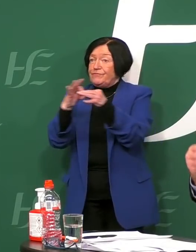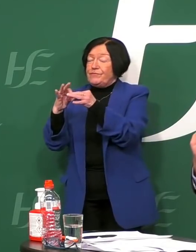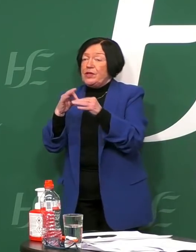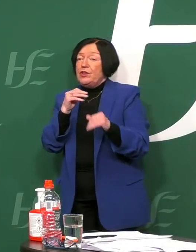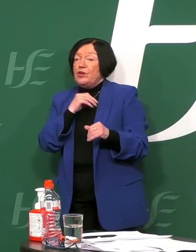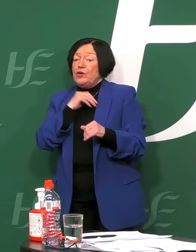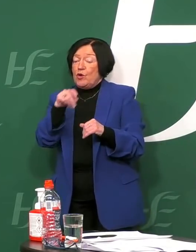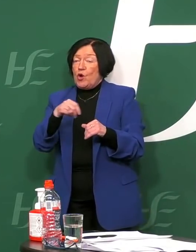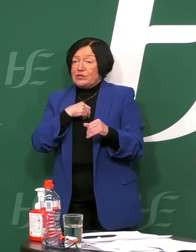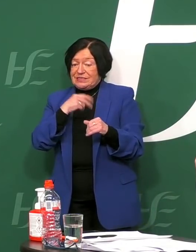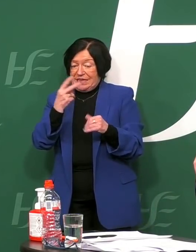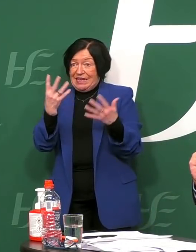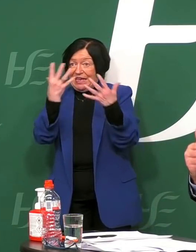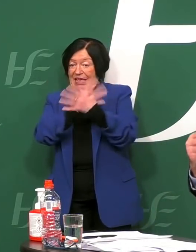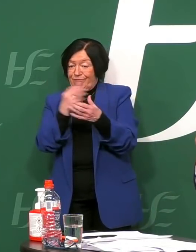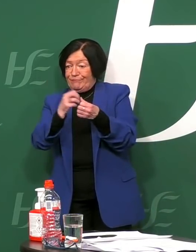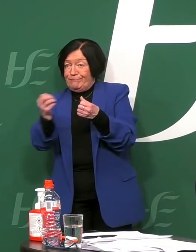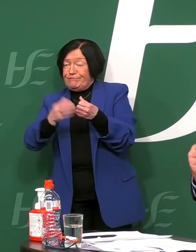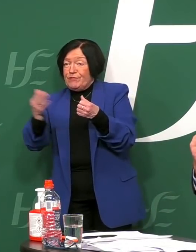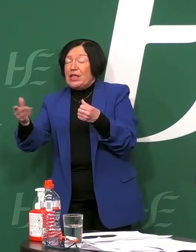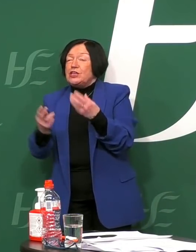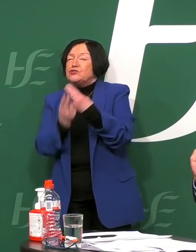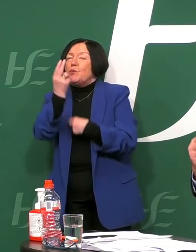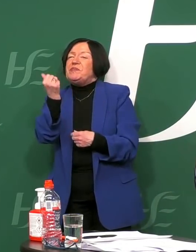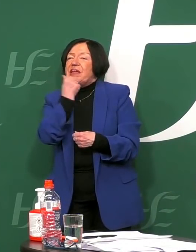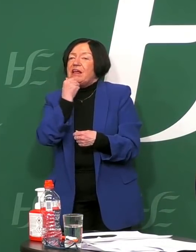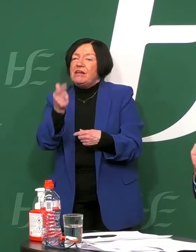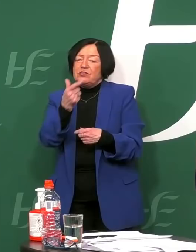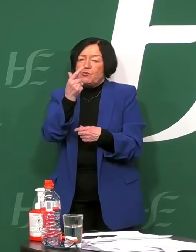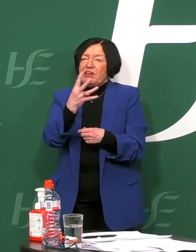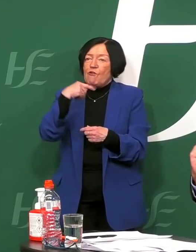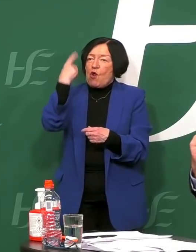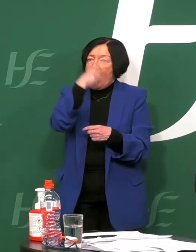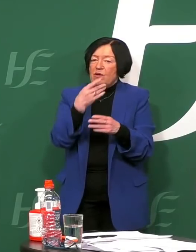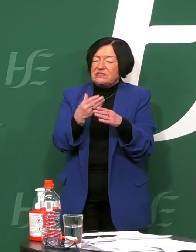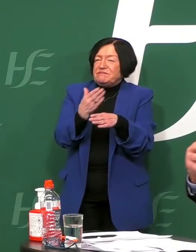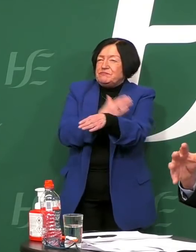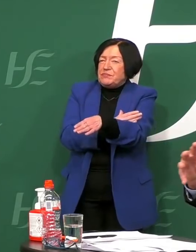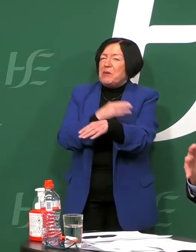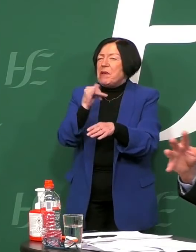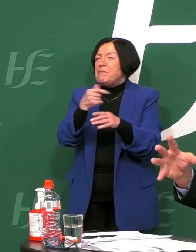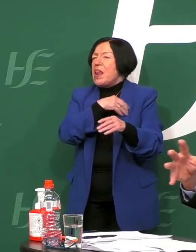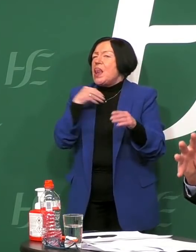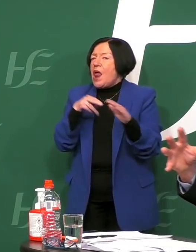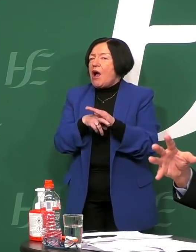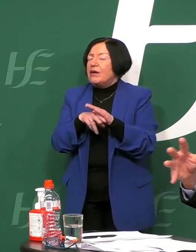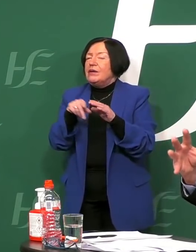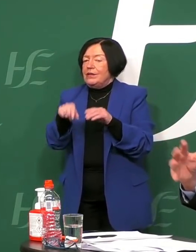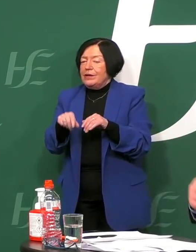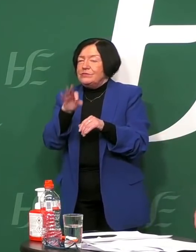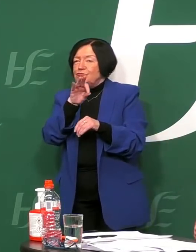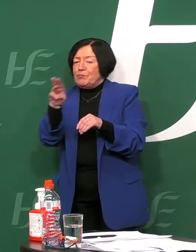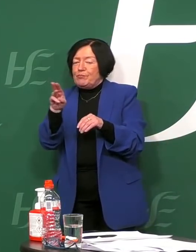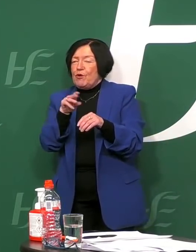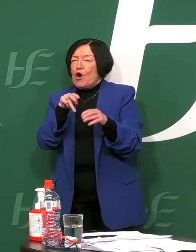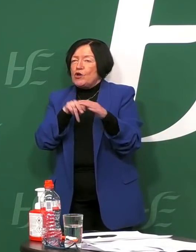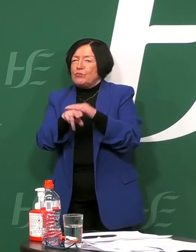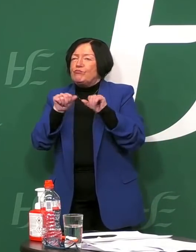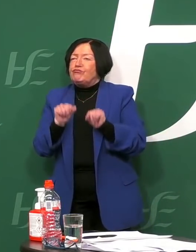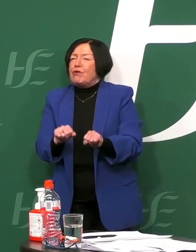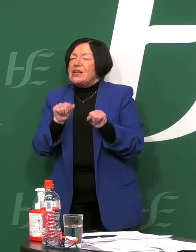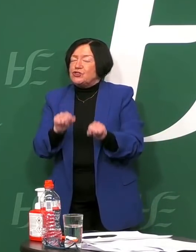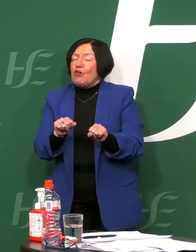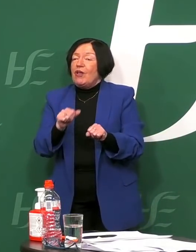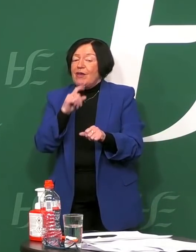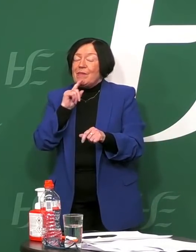typically nightly, and that feeds through. So it's updated usually 24 hours in arrears, maybe a little bit longer if a practice is under pressure. or whatever it is.